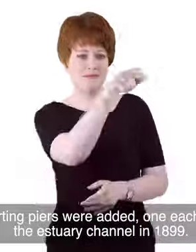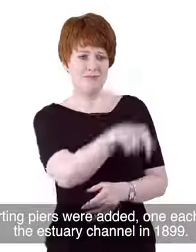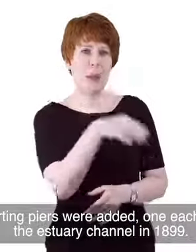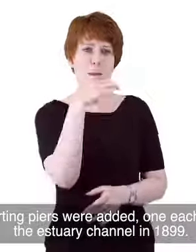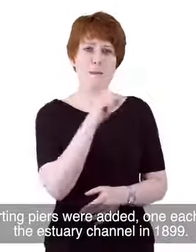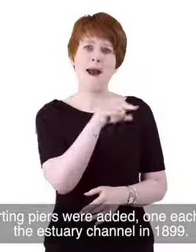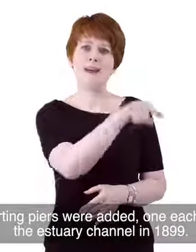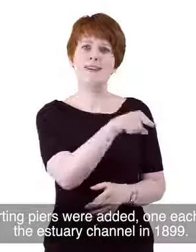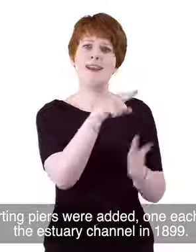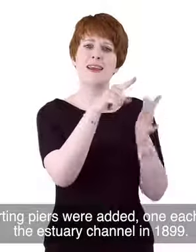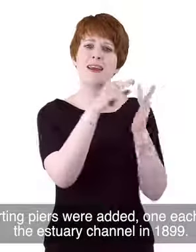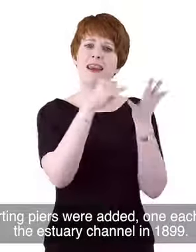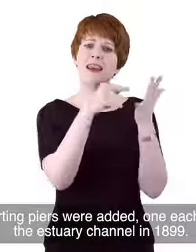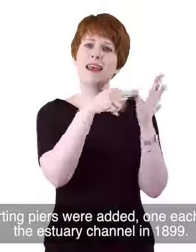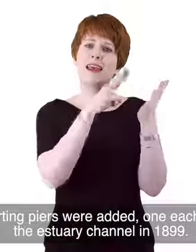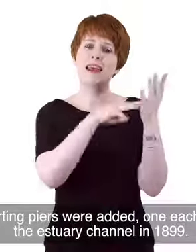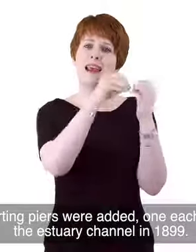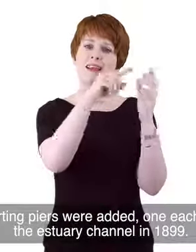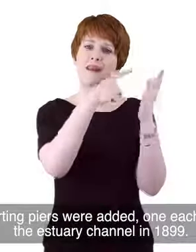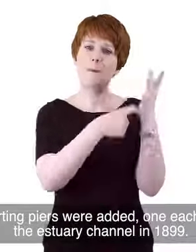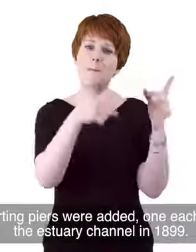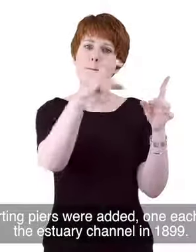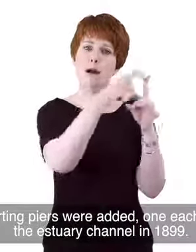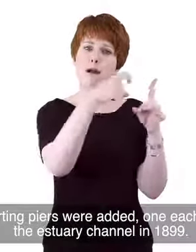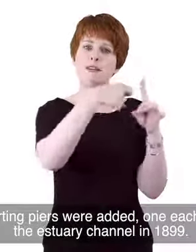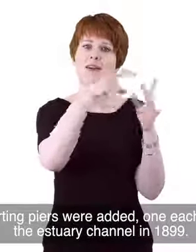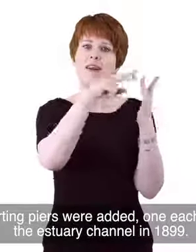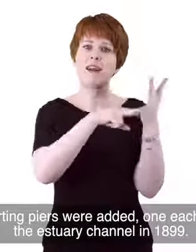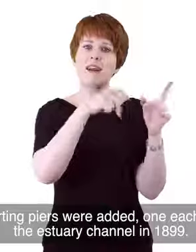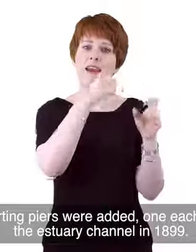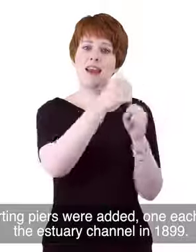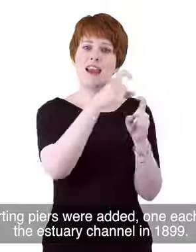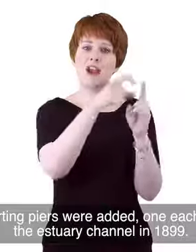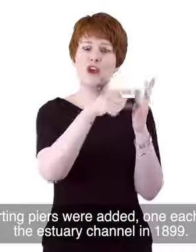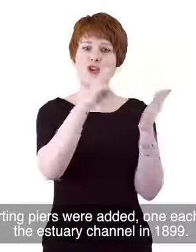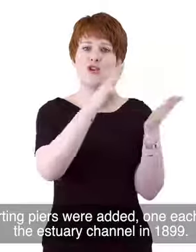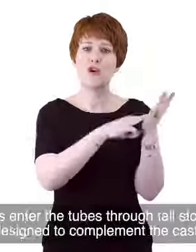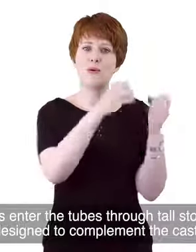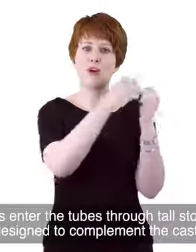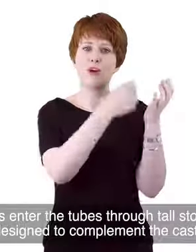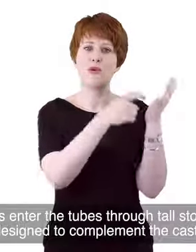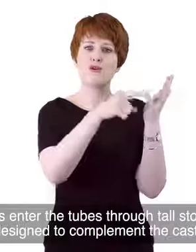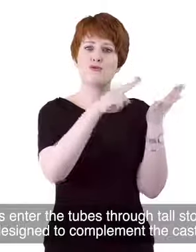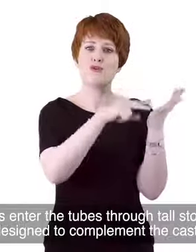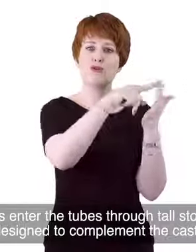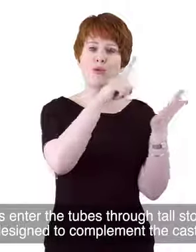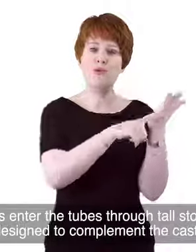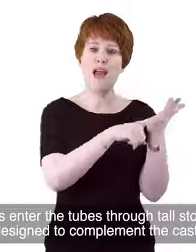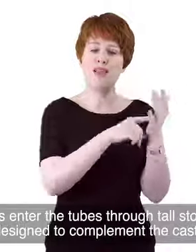were added, one each side of the estuary channel, in 1899. The trains enter the tubes through